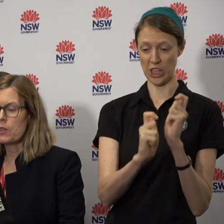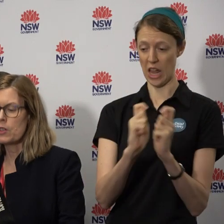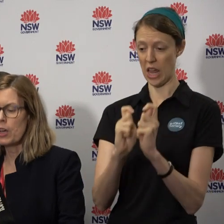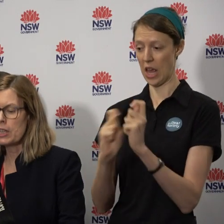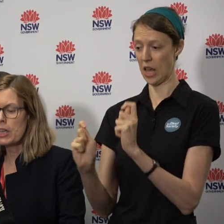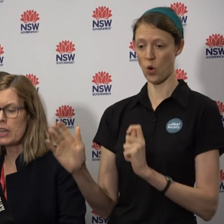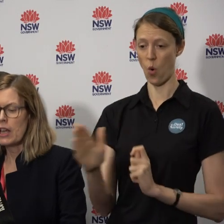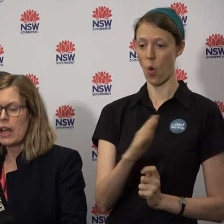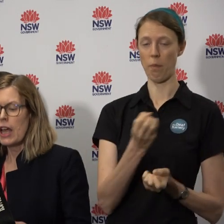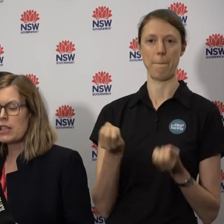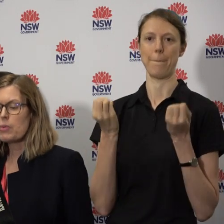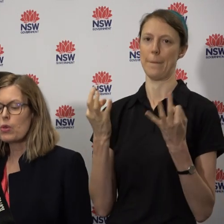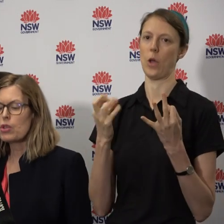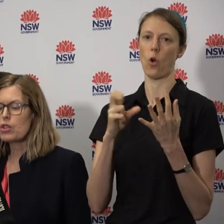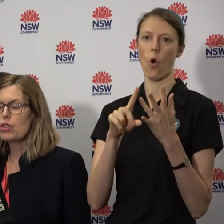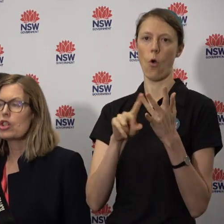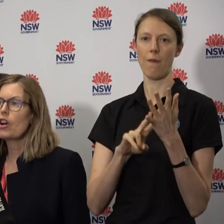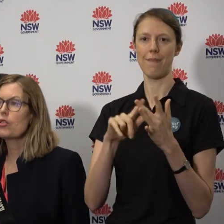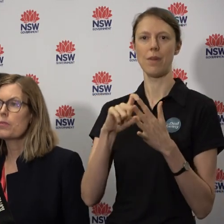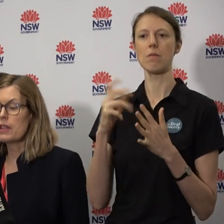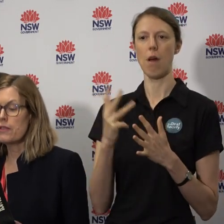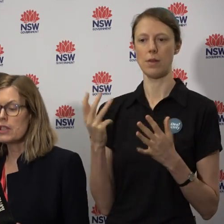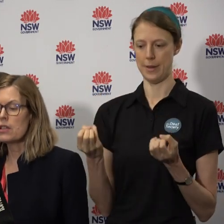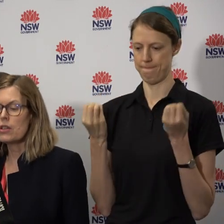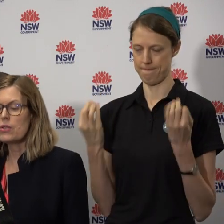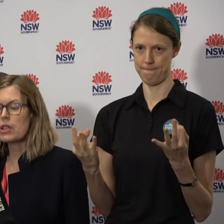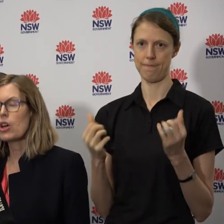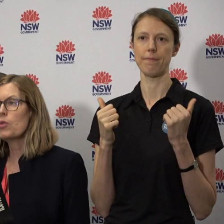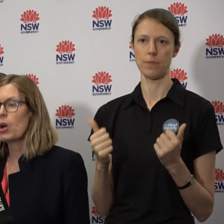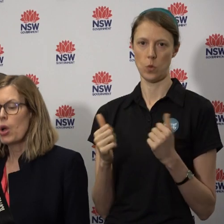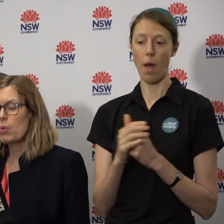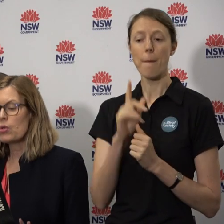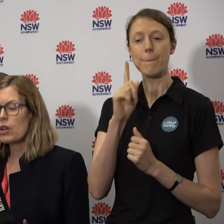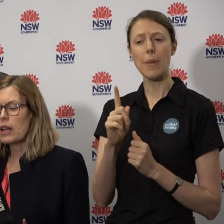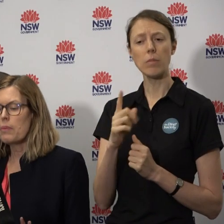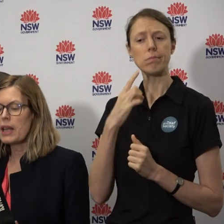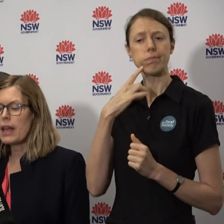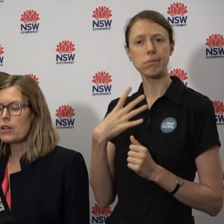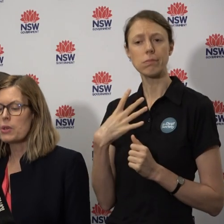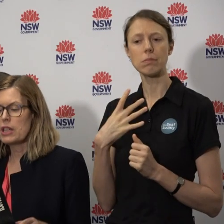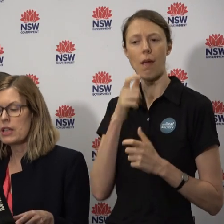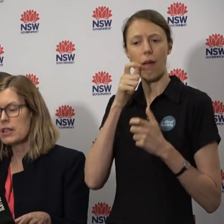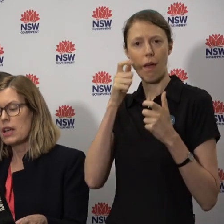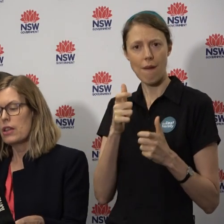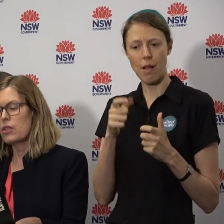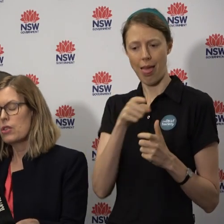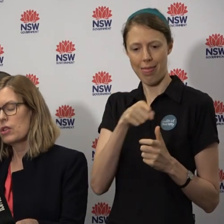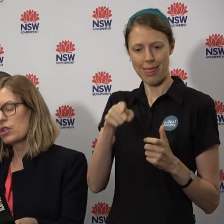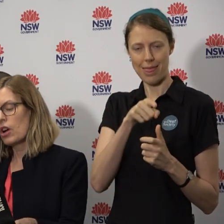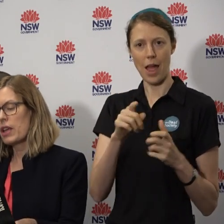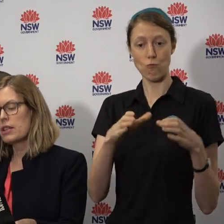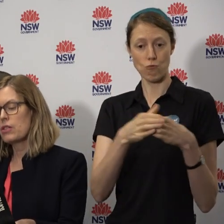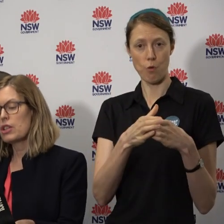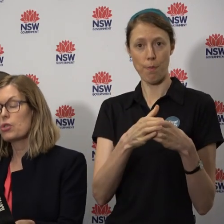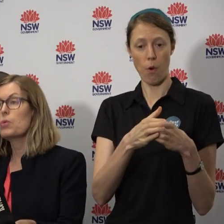for COVID-19. As a precaution, the child group that visited the nursing home will not be allowed to attend